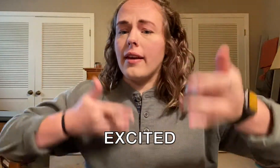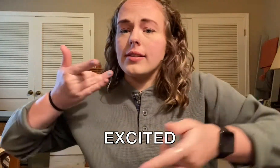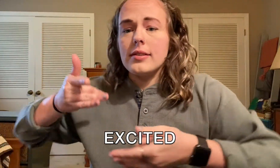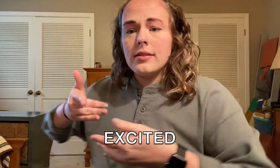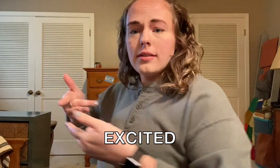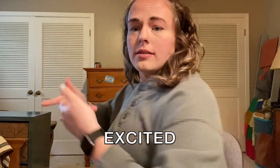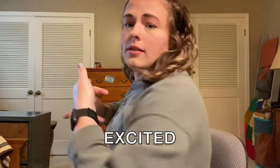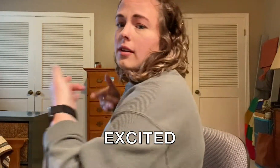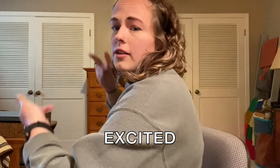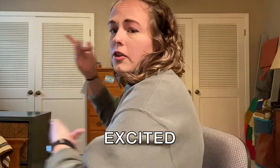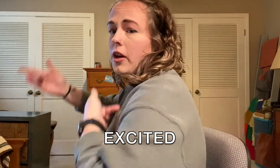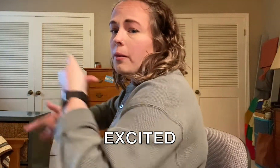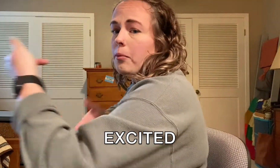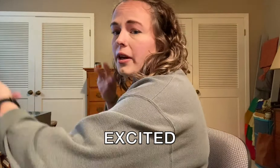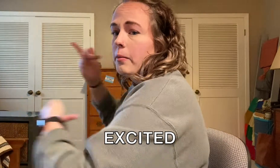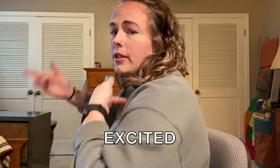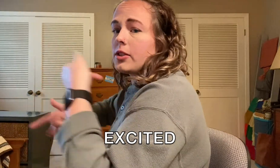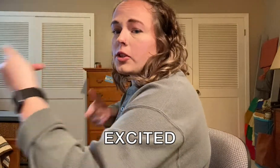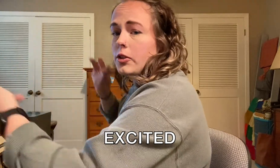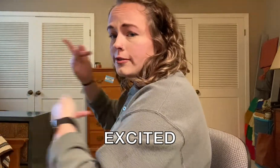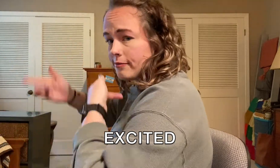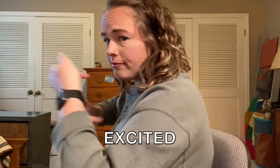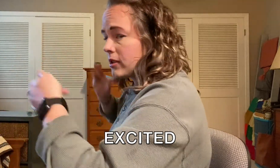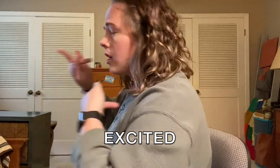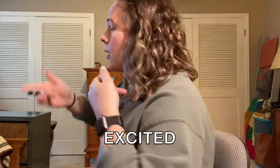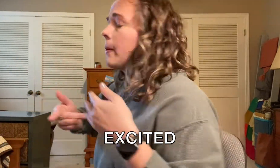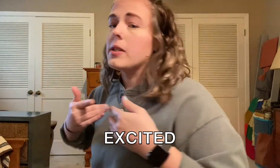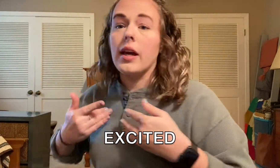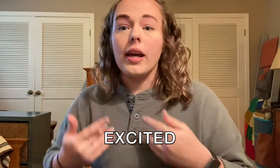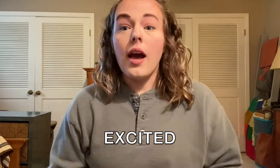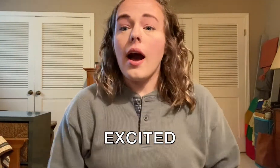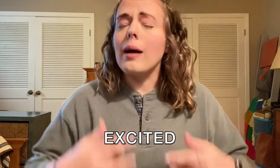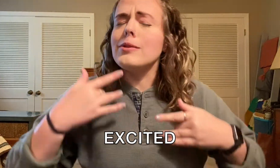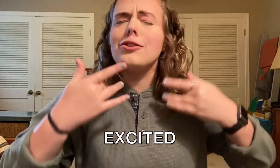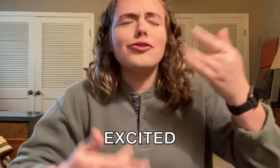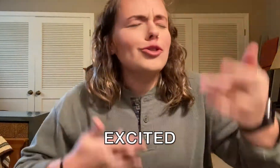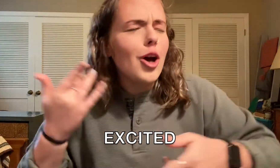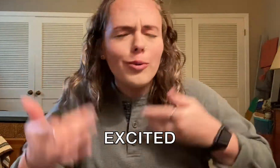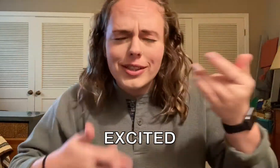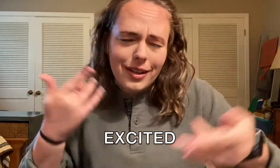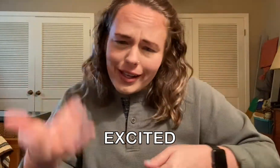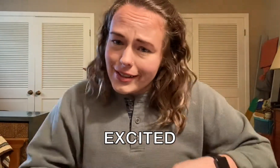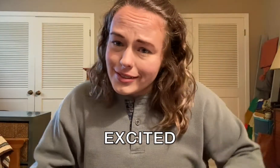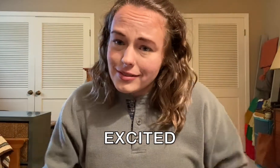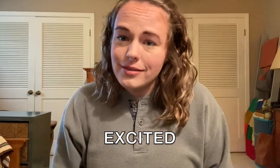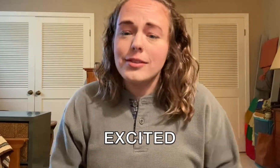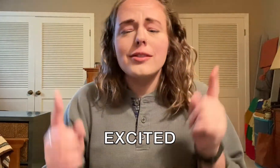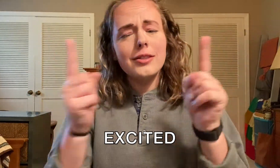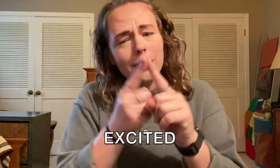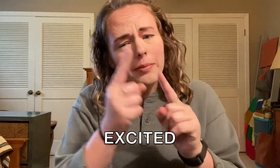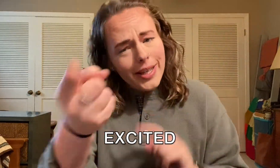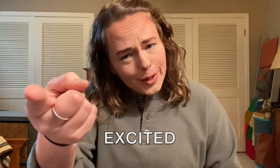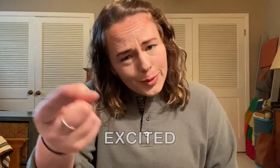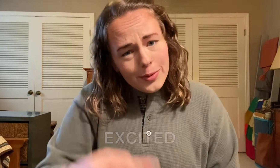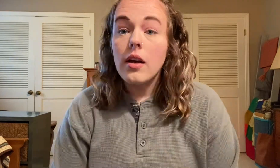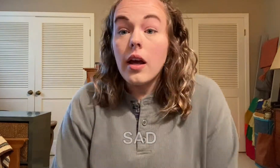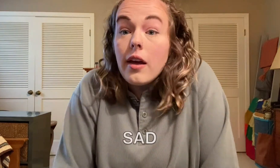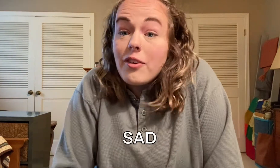this. You're going to bring them in a circle. It's like, I'm so excited to meet you. If you're